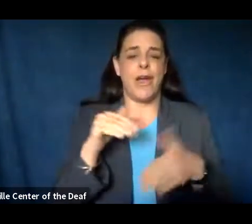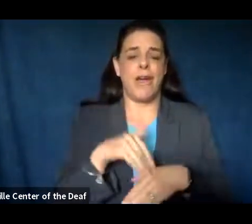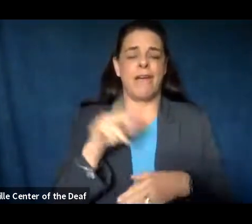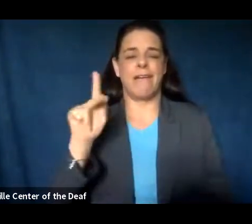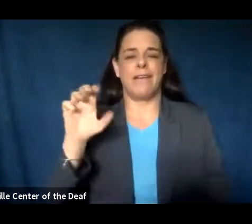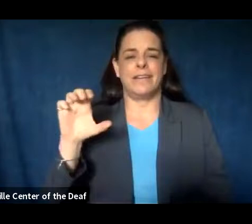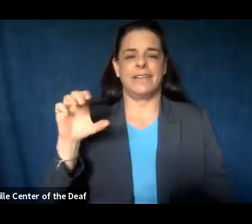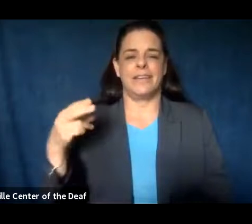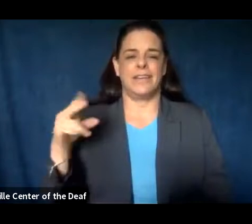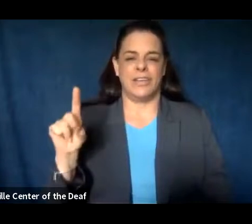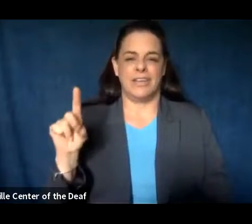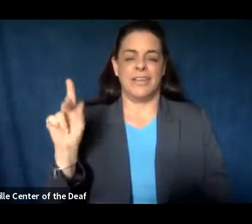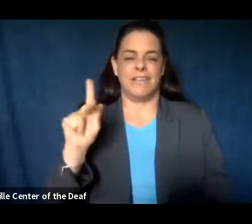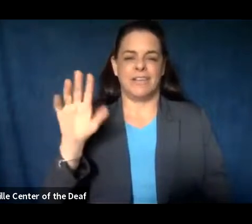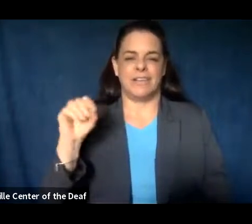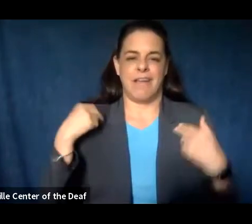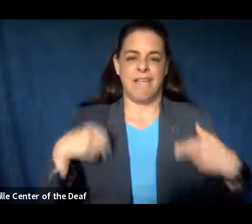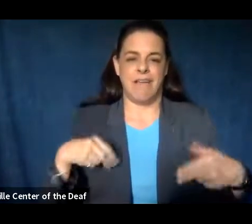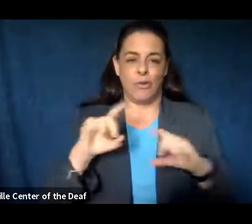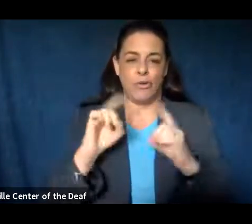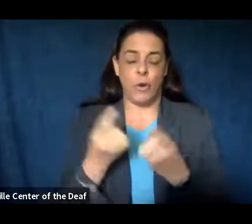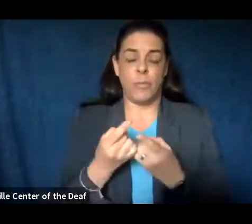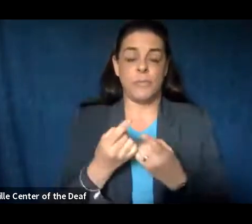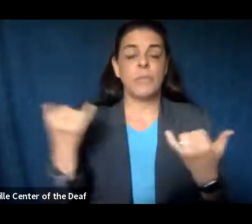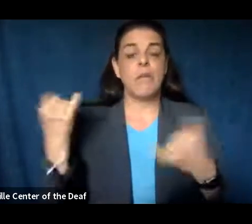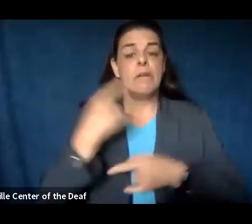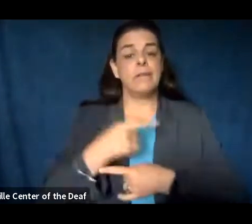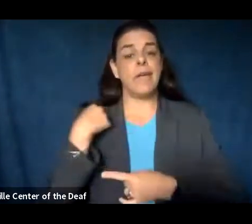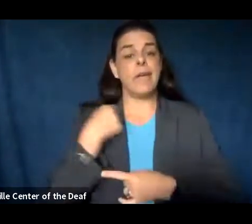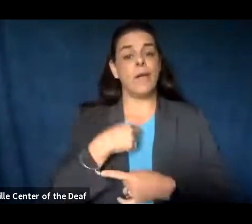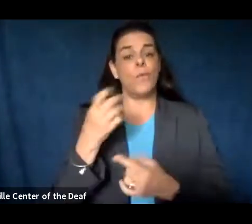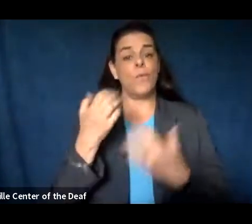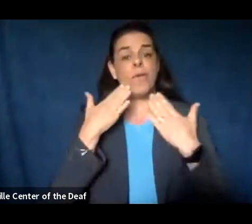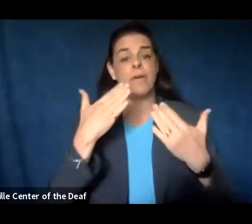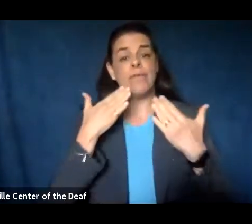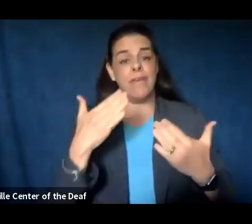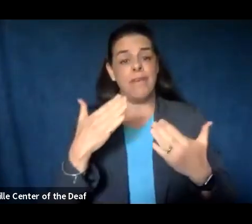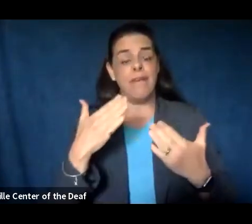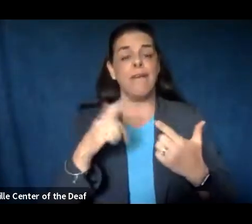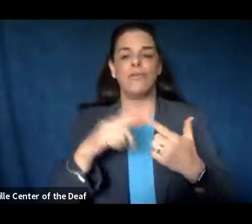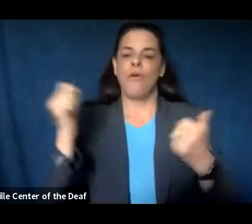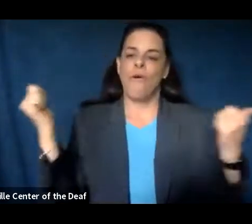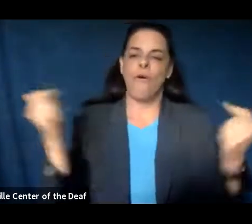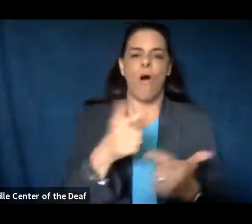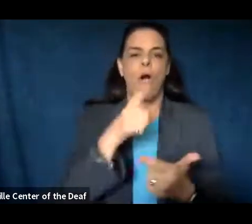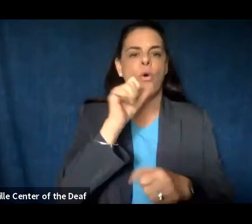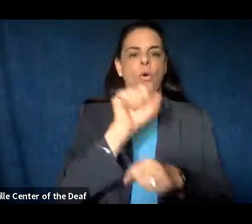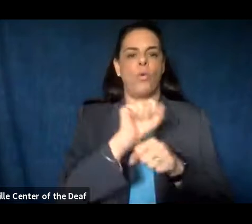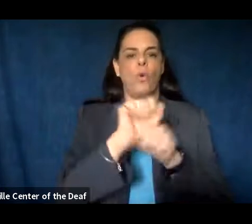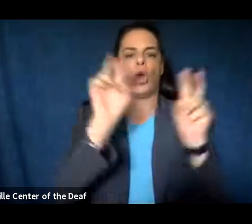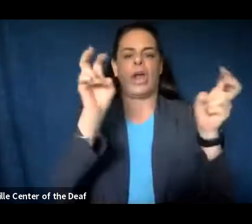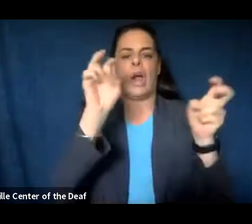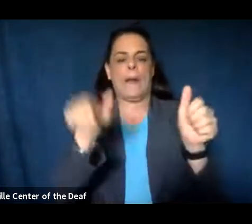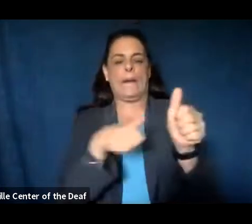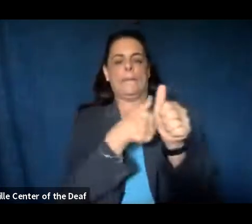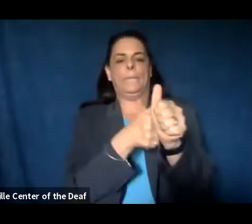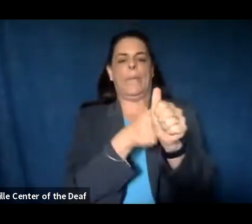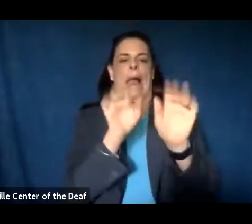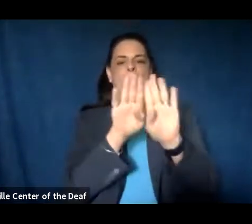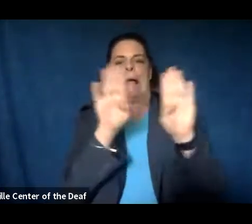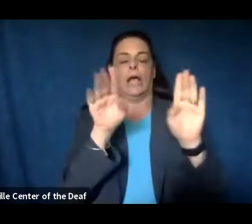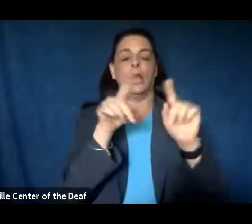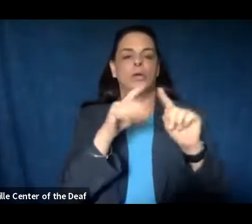Department. Today, our moment of gratitude is dedicated to all of those who are working behind the scenes to protect public